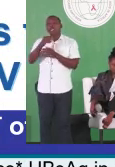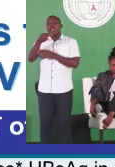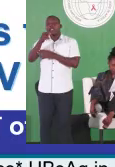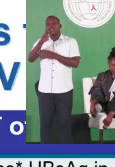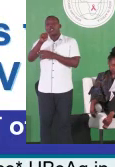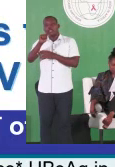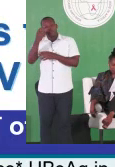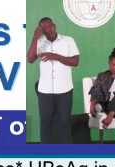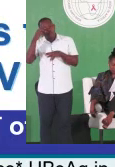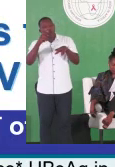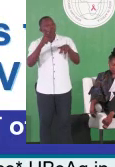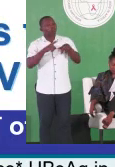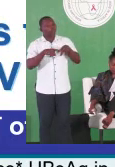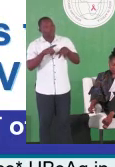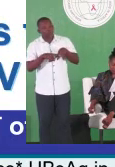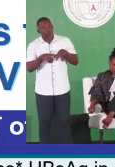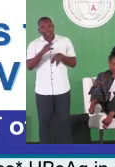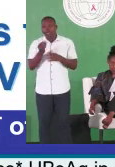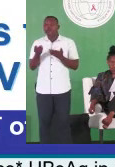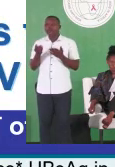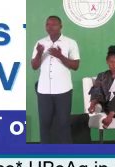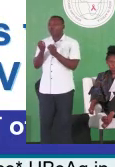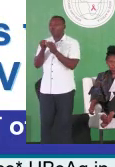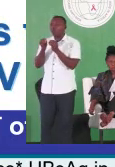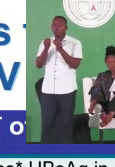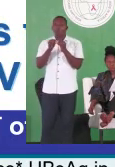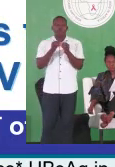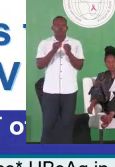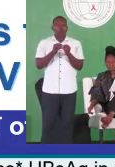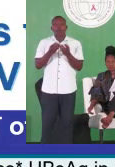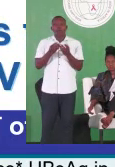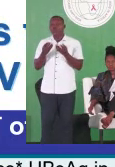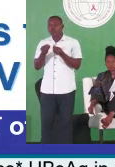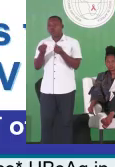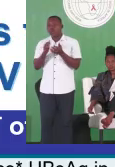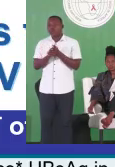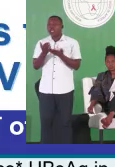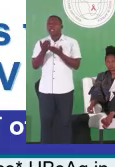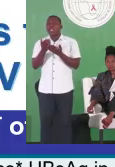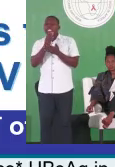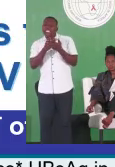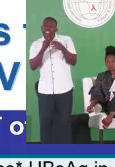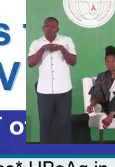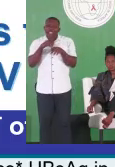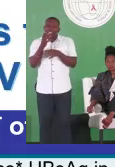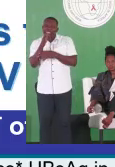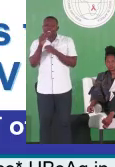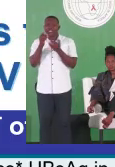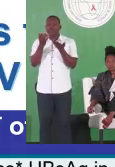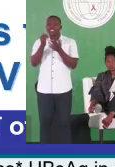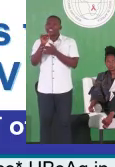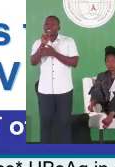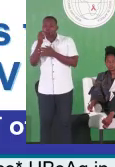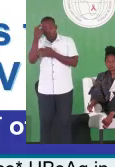and also adequate syphilis treatment. It's slightly different for hepatitis because it is based on